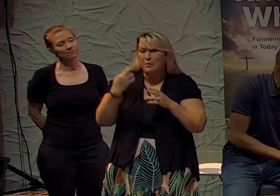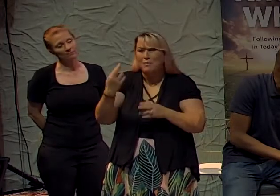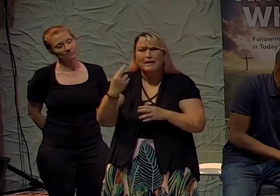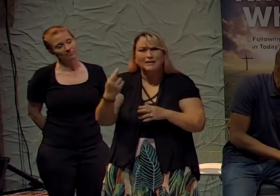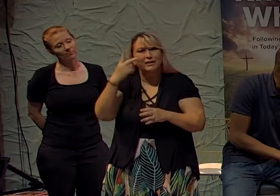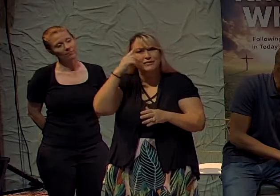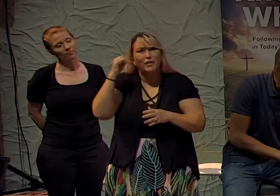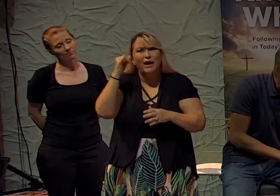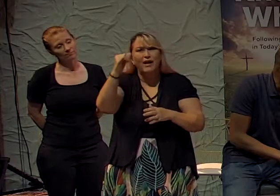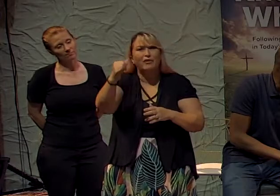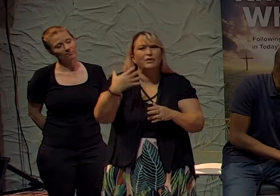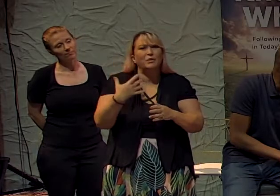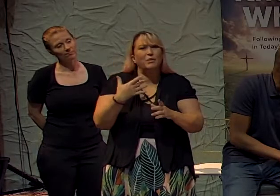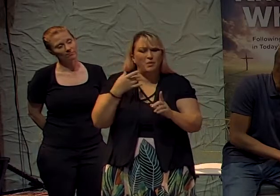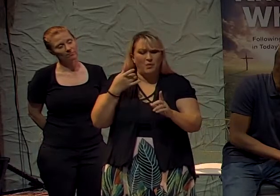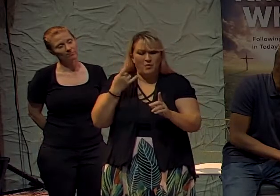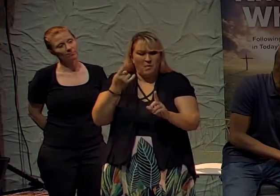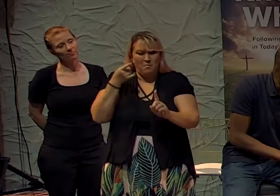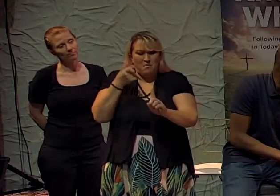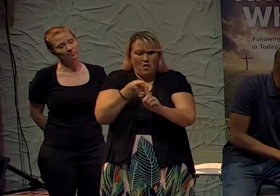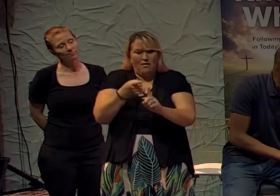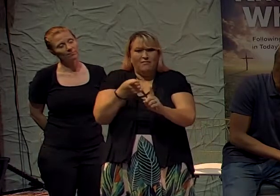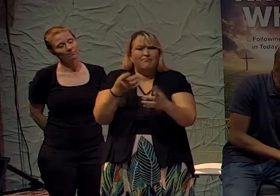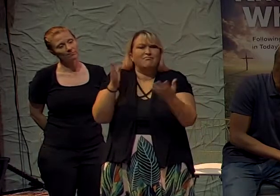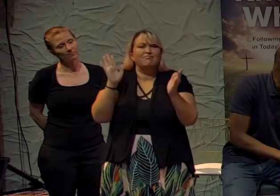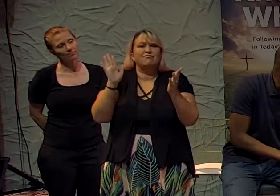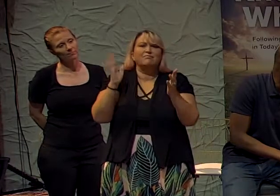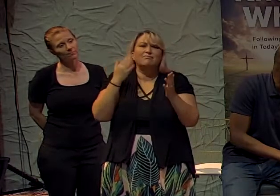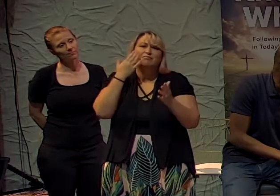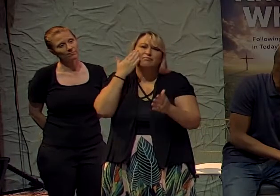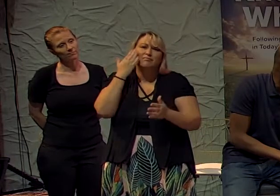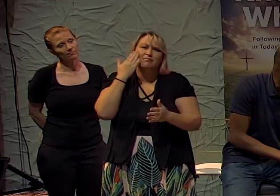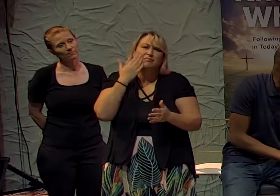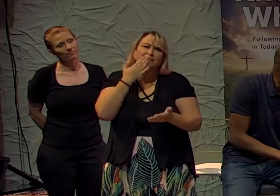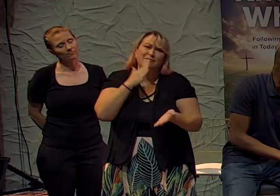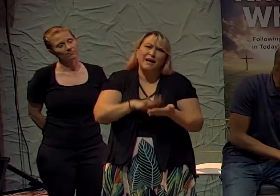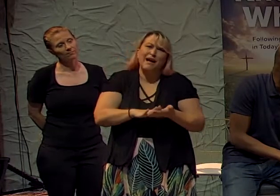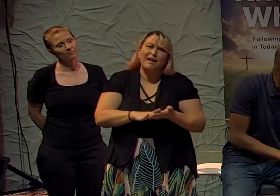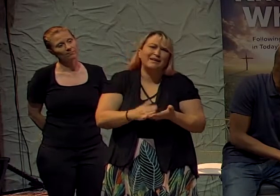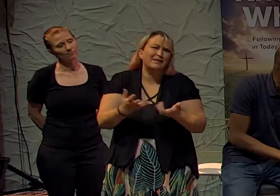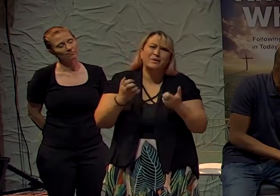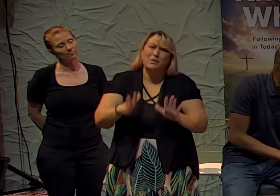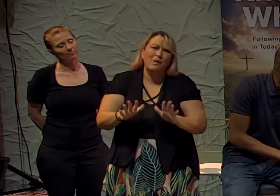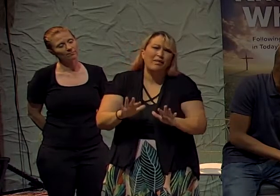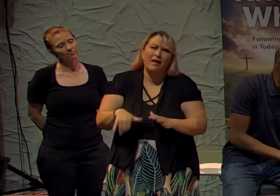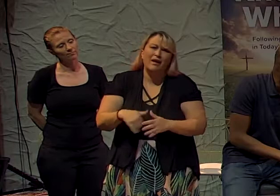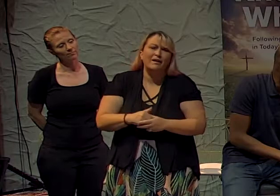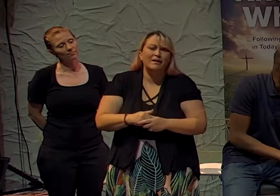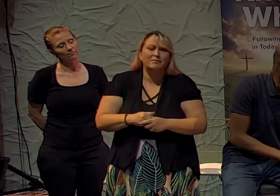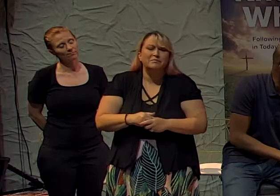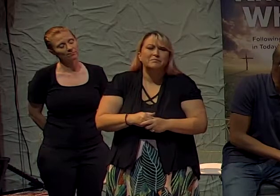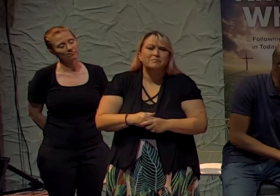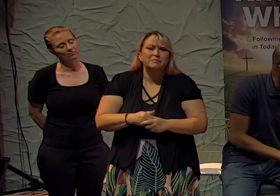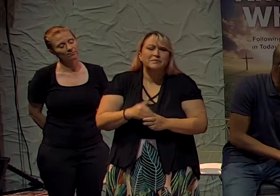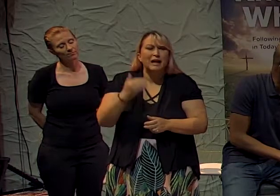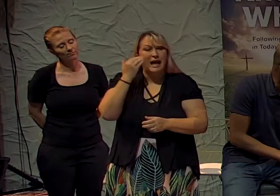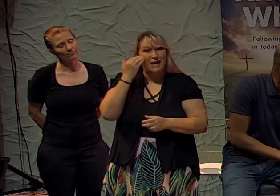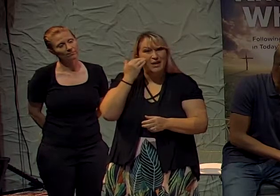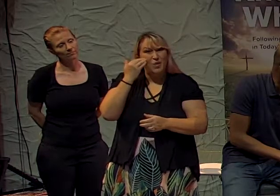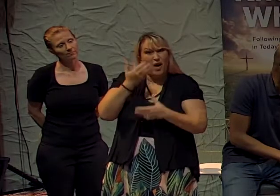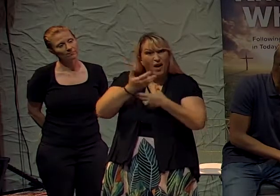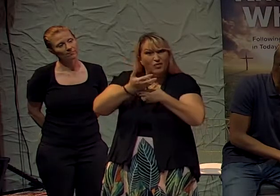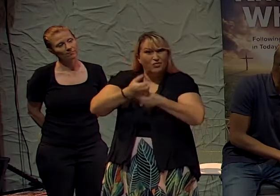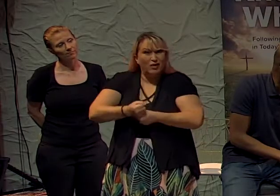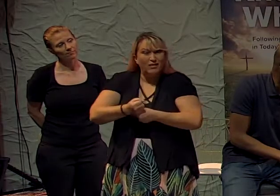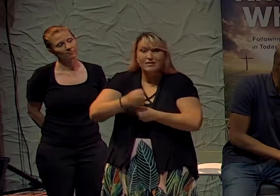to get to that point, it gets pretty bad. You don't want to do that. But I knew that, I trusted that God